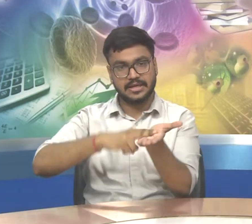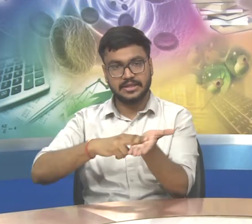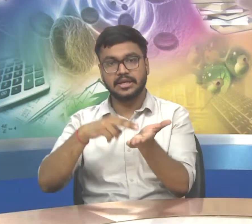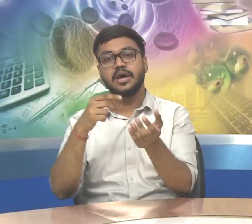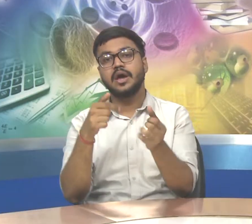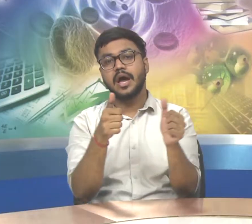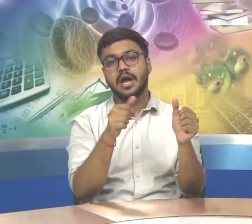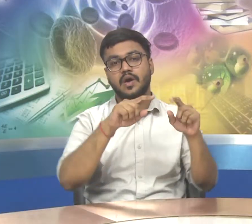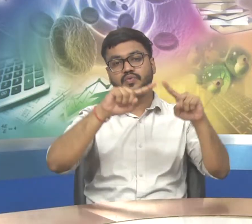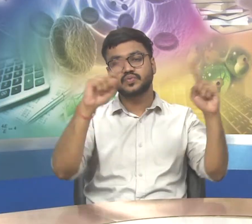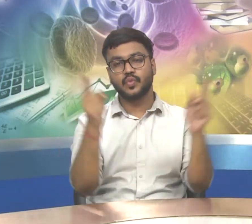A.